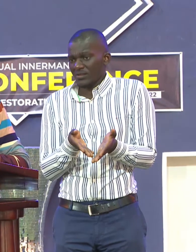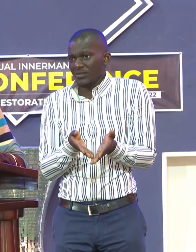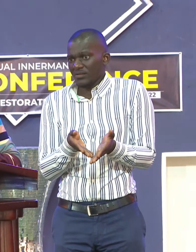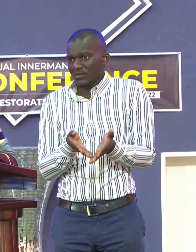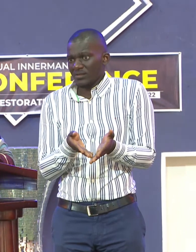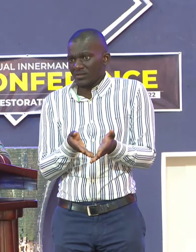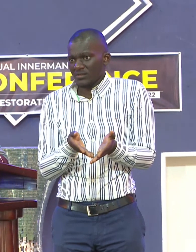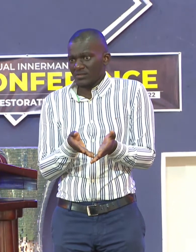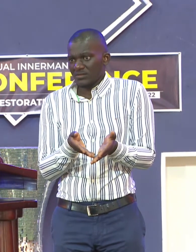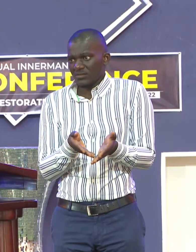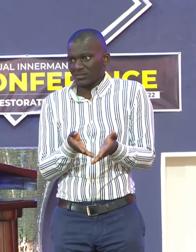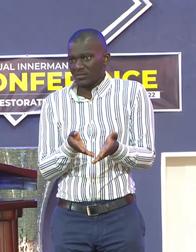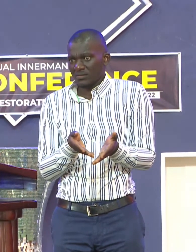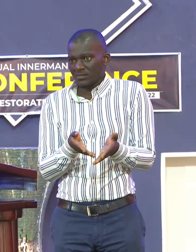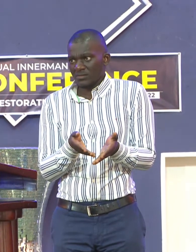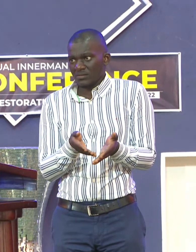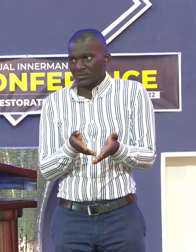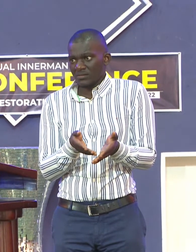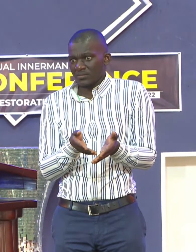this world,